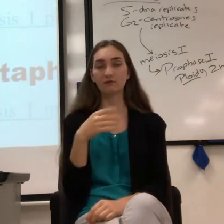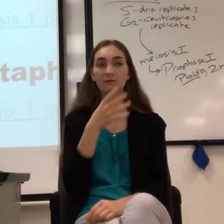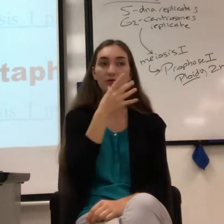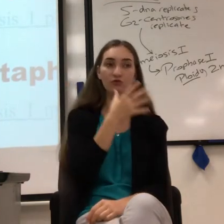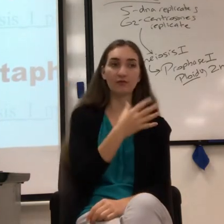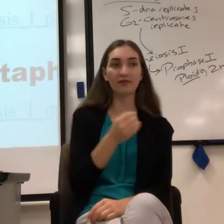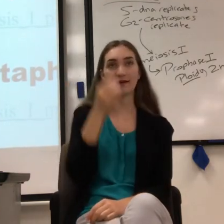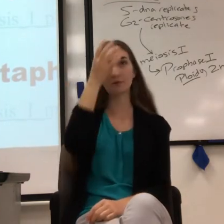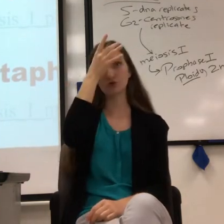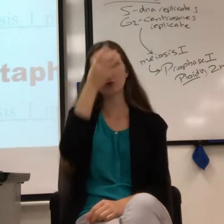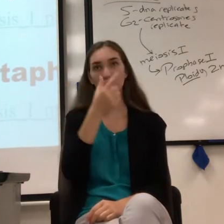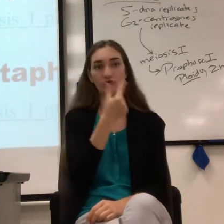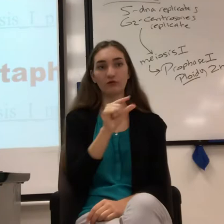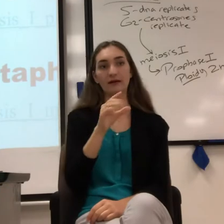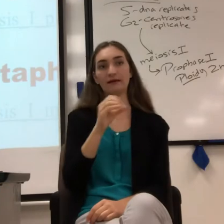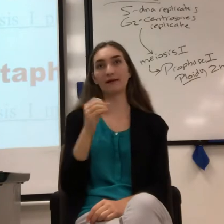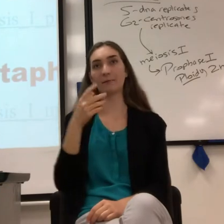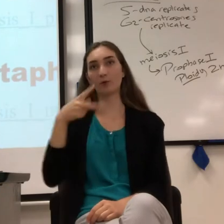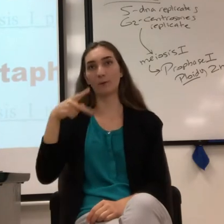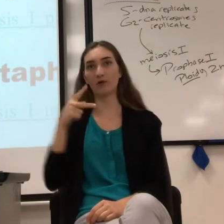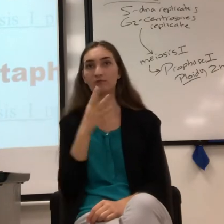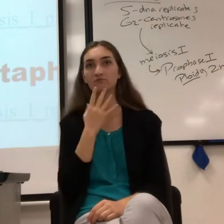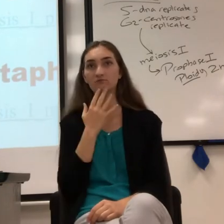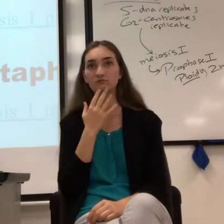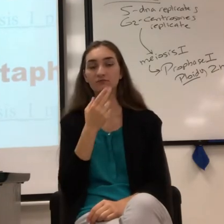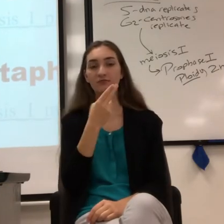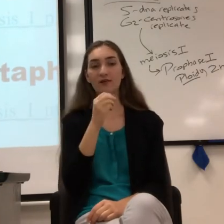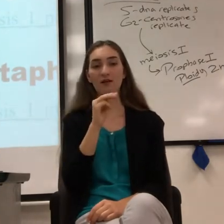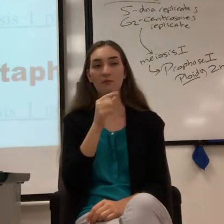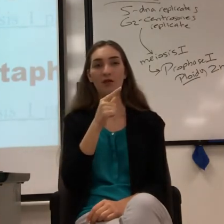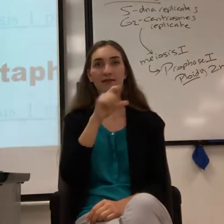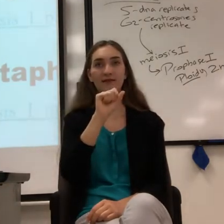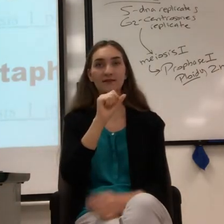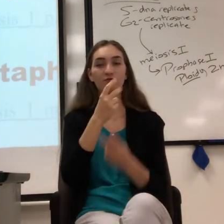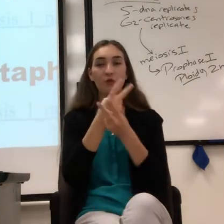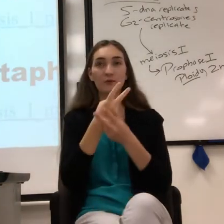paternal, the green and the purple, the homologous chromosomes